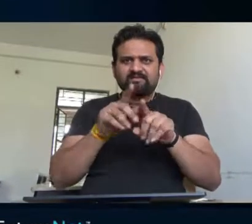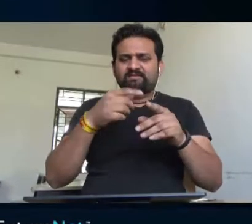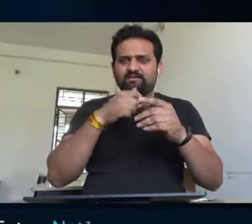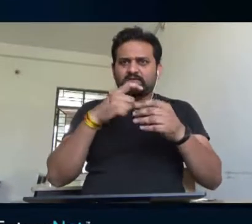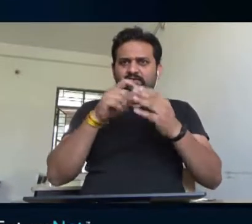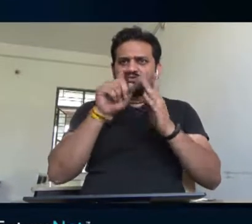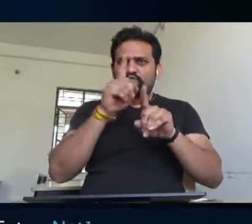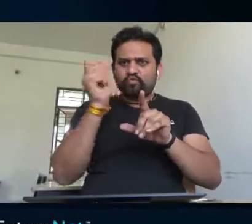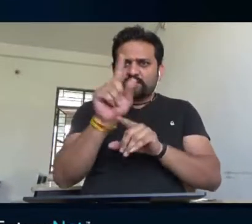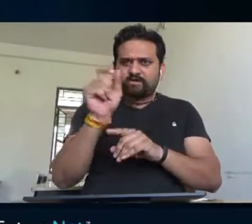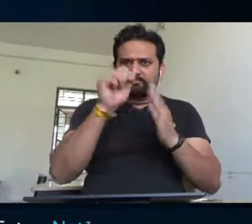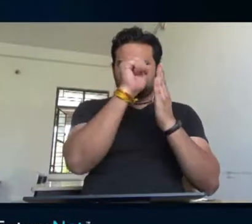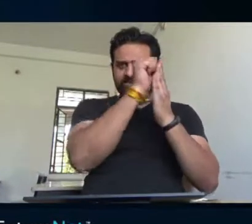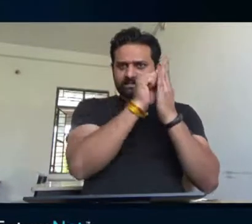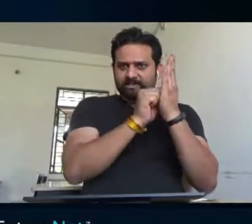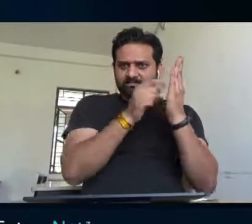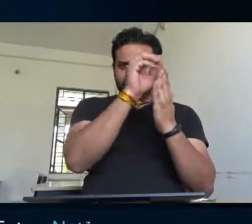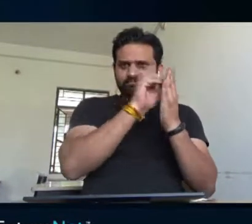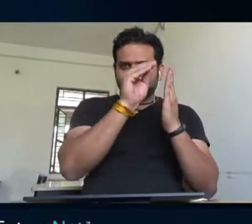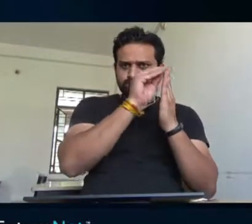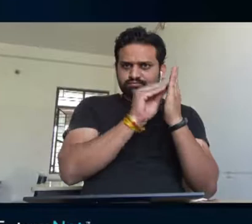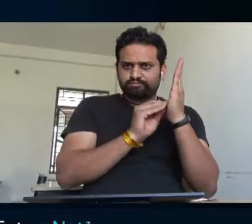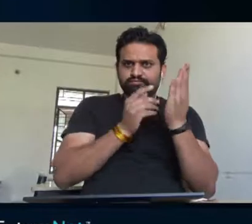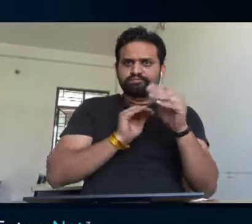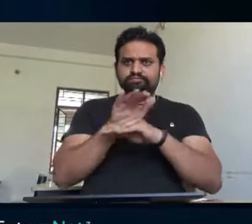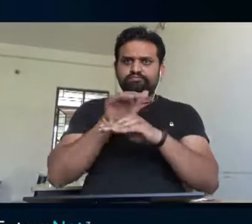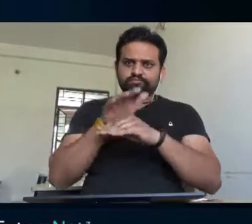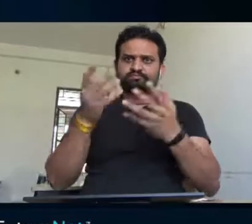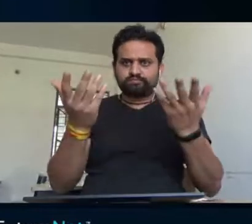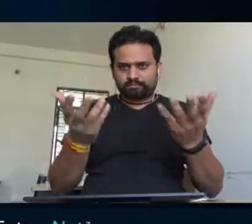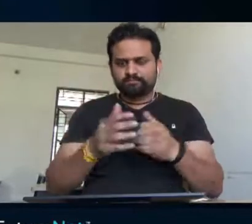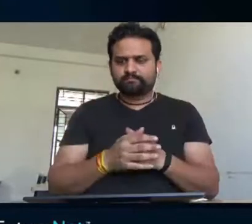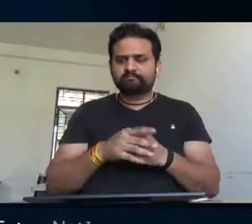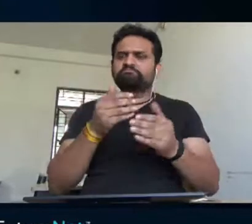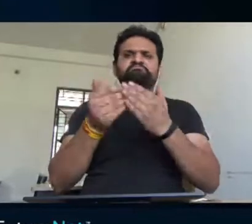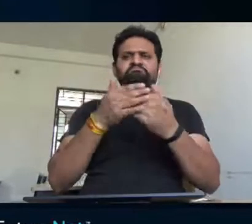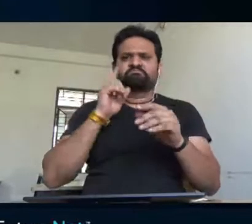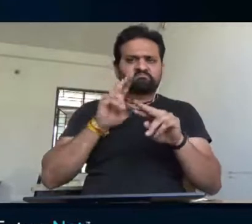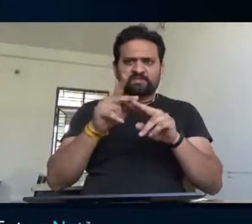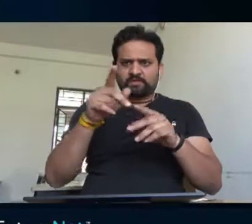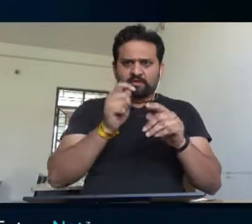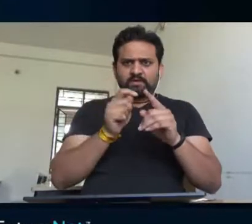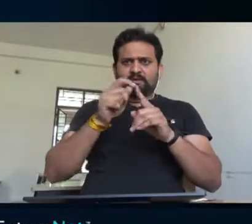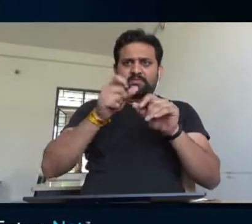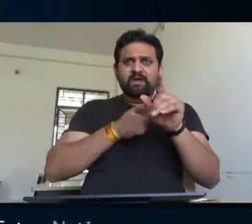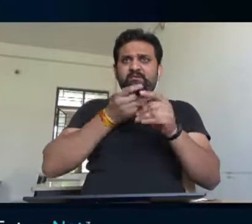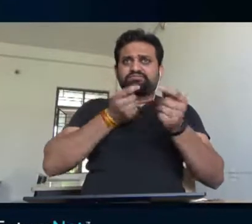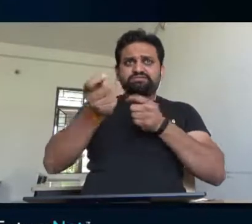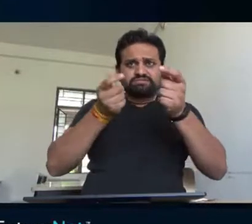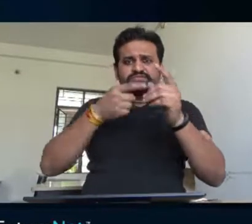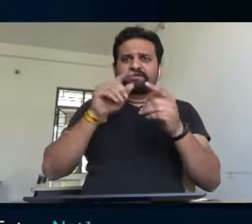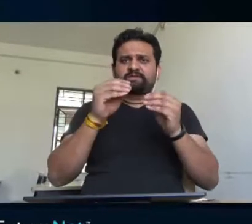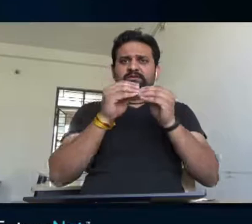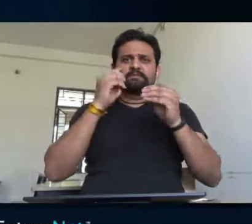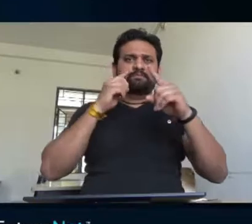statement once in a month. That's anyway, it's no problem. You can. It doesn't matter if you have the payout in Neteller, in Bitcoin,